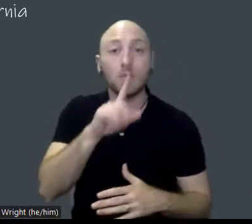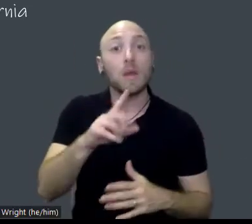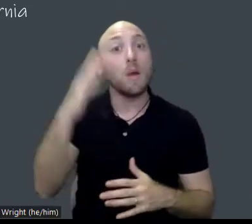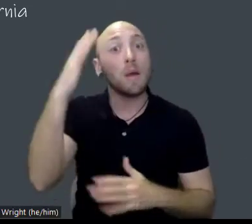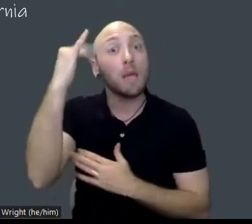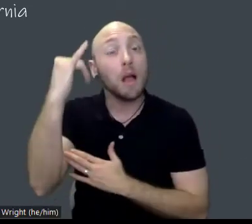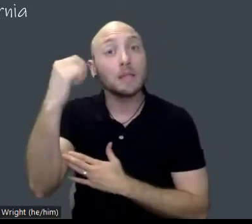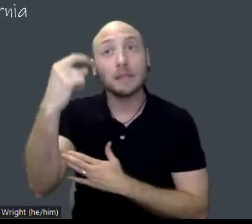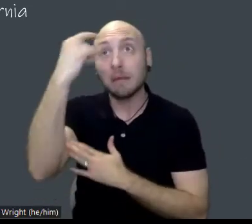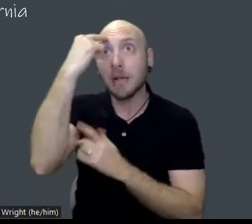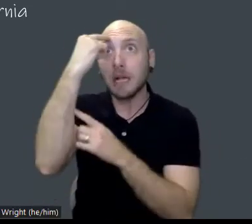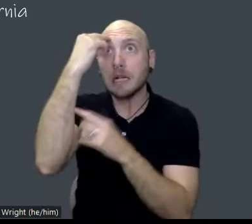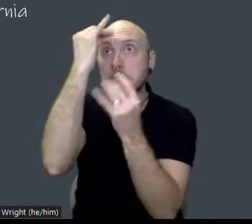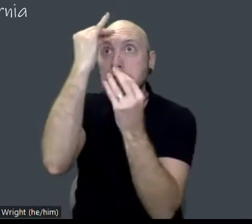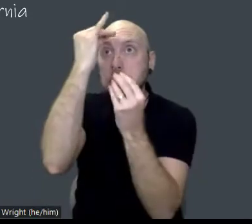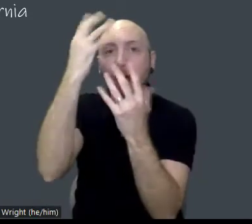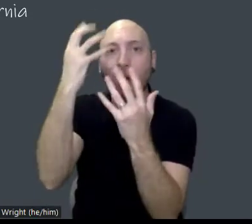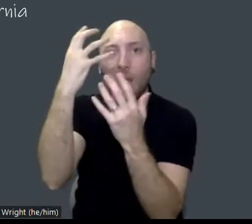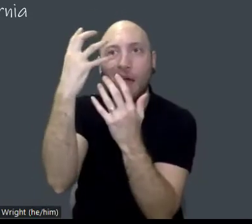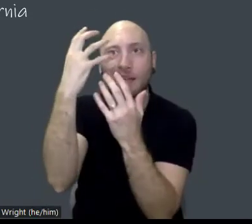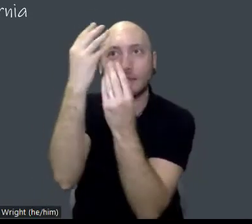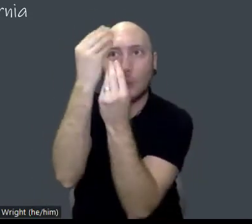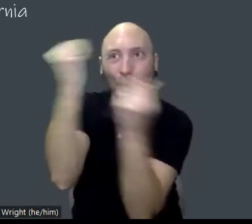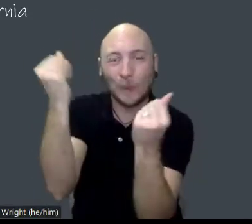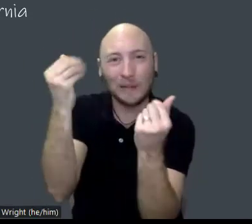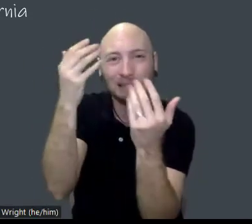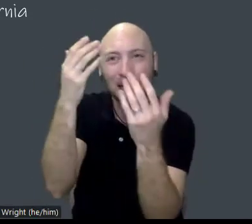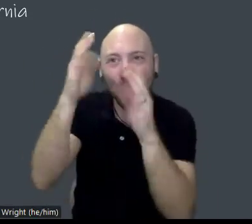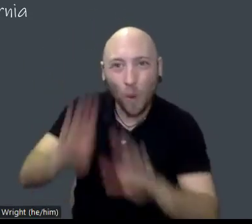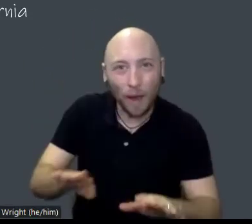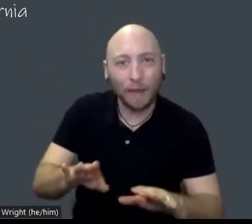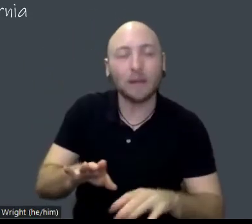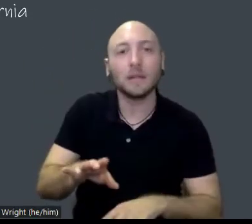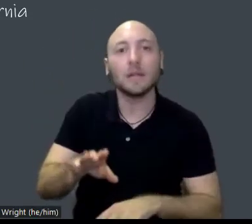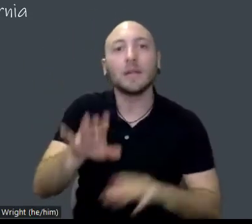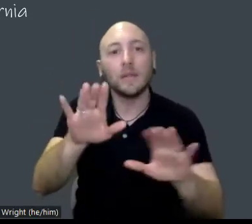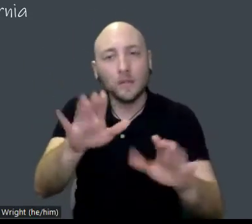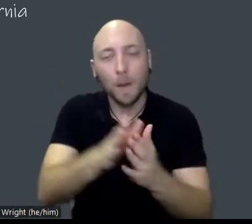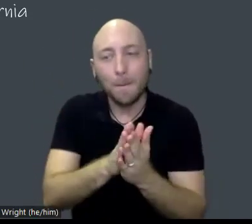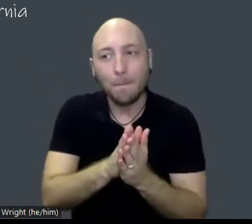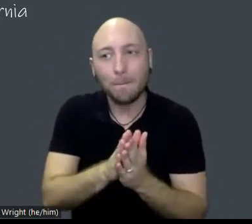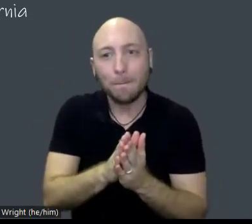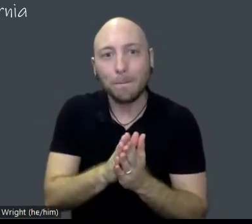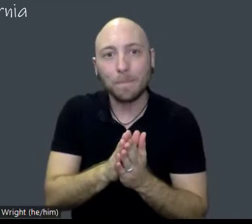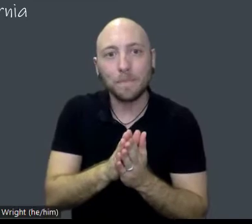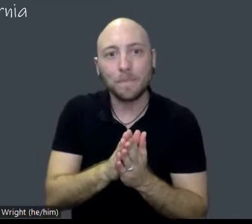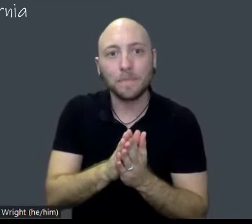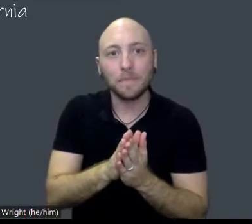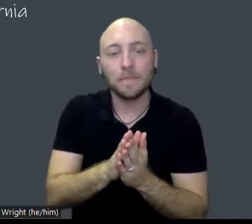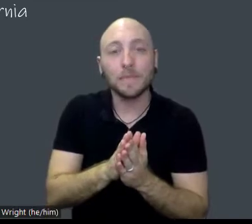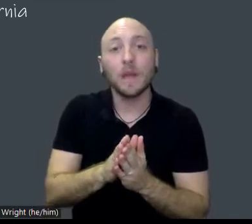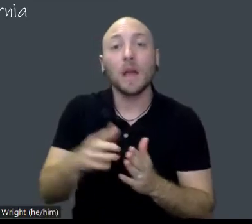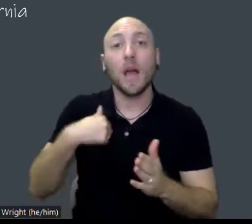head. Um, I also know that like the substances didn't turn me into an alcoholic